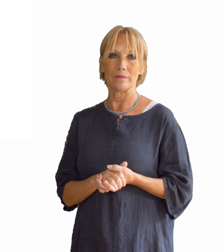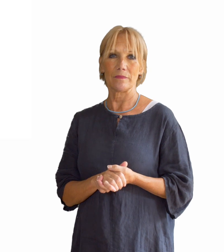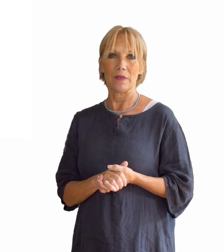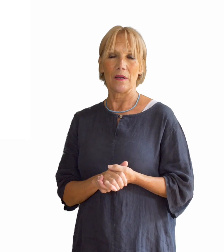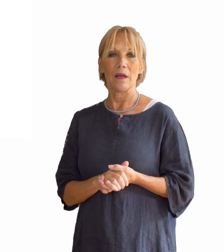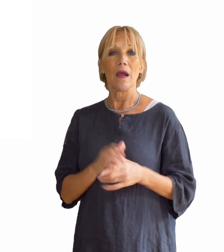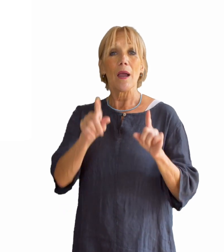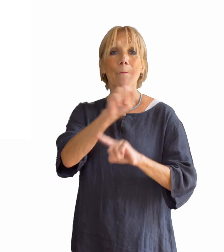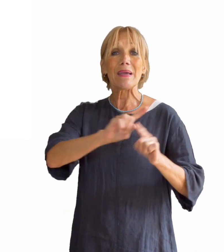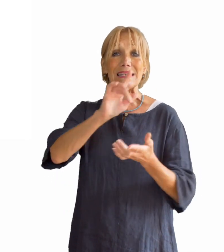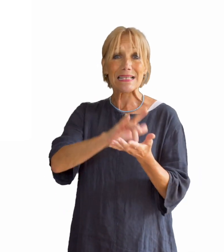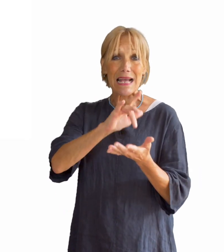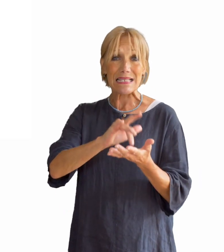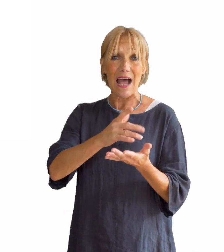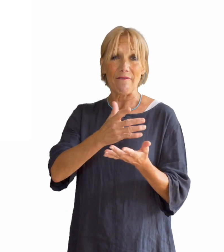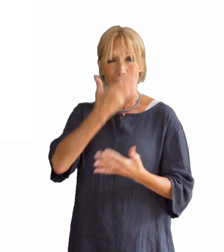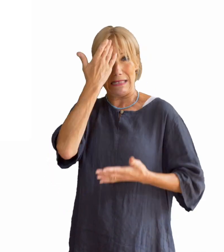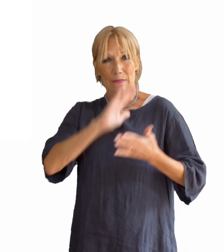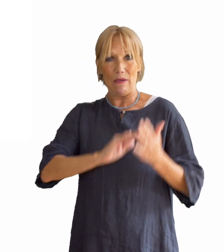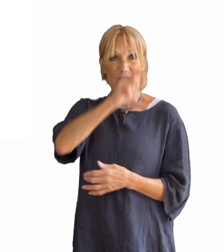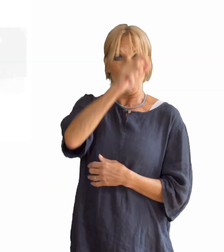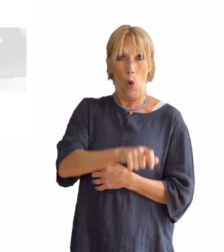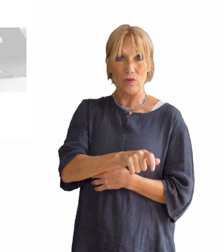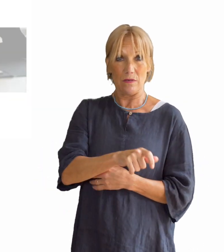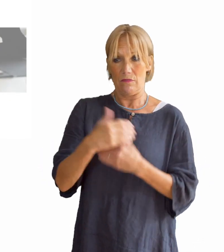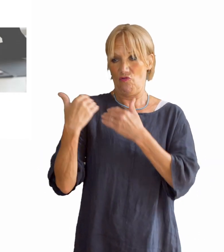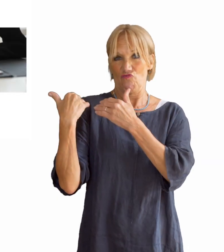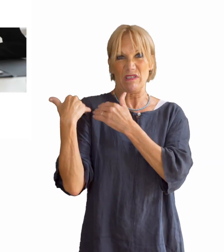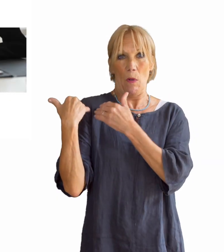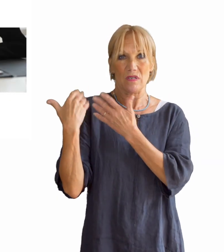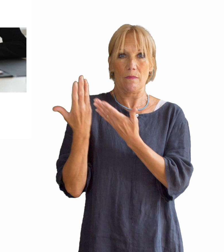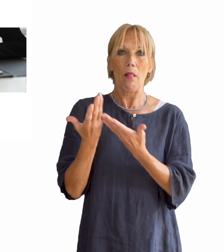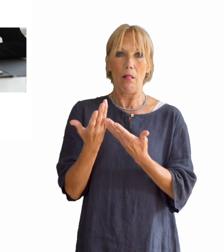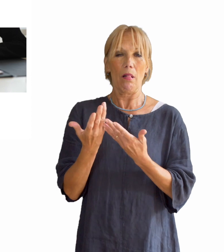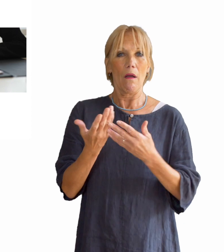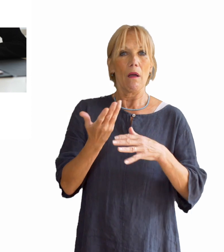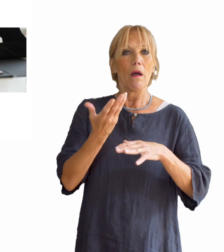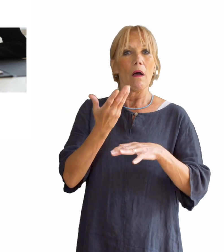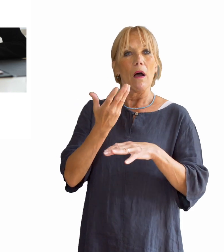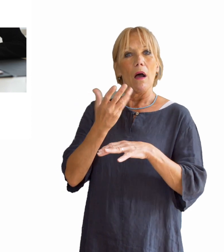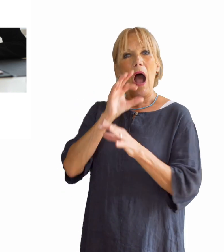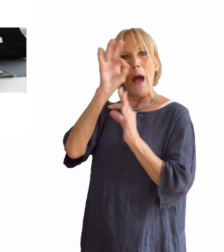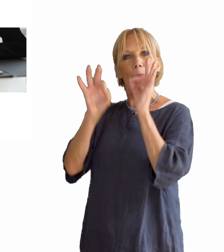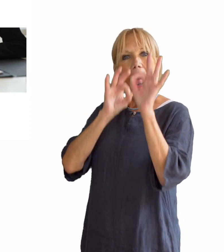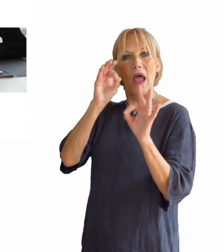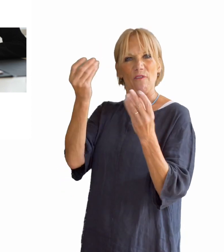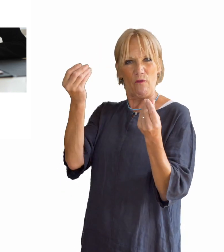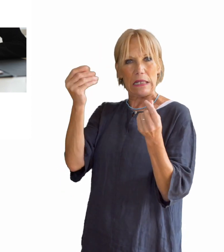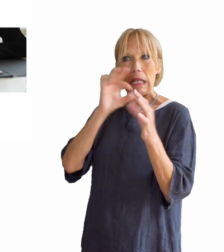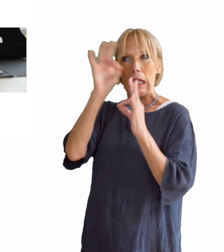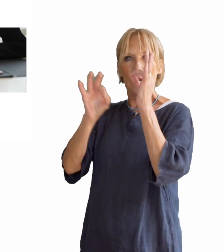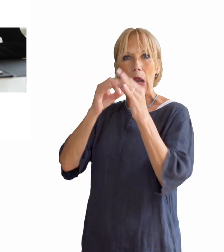following recommendations. We suggest meeting centres have an experienced person with responsibility and time for making